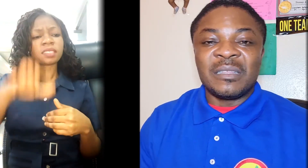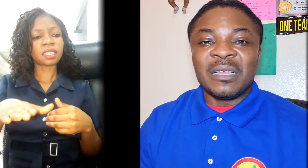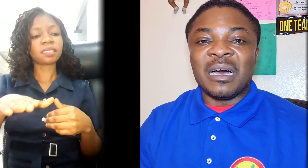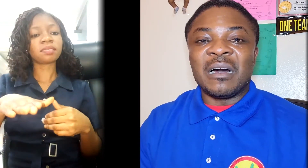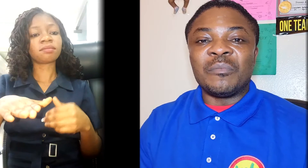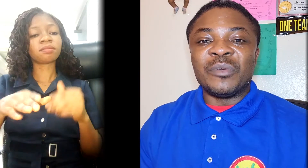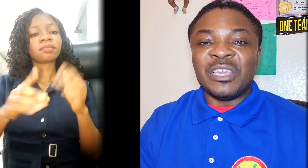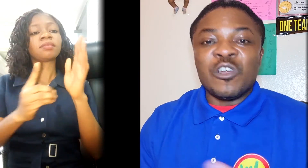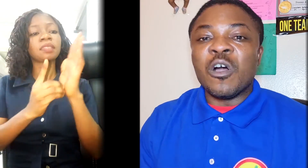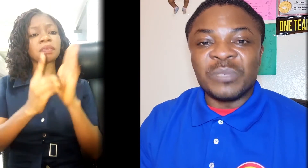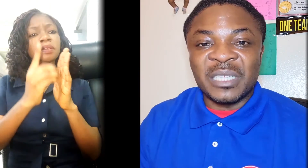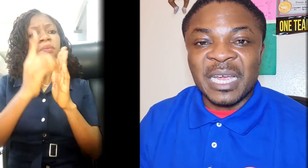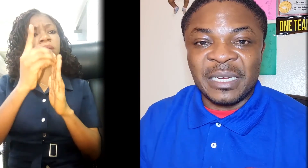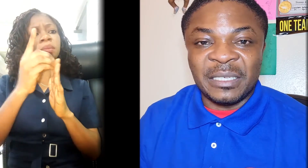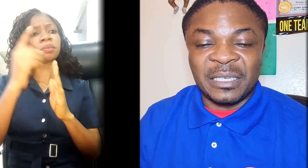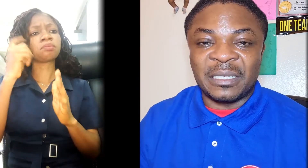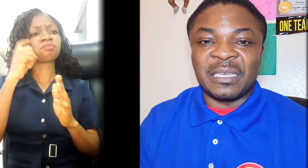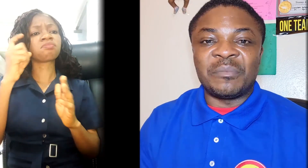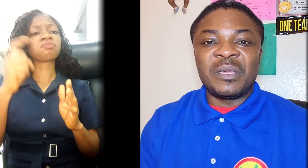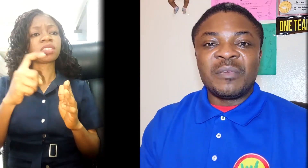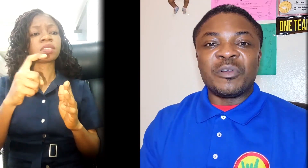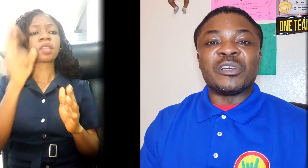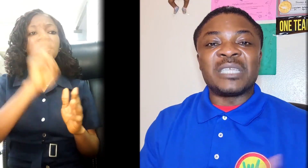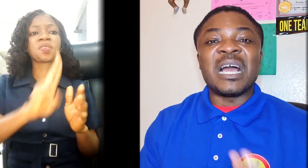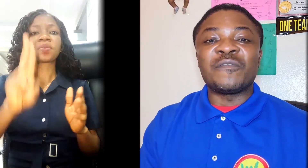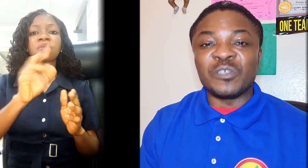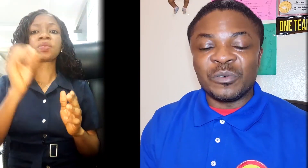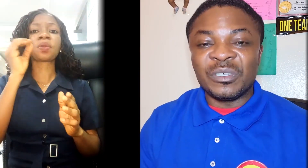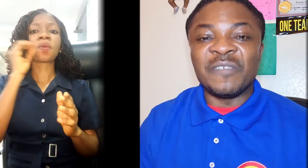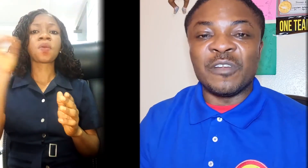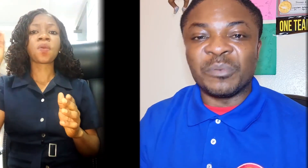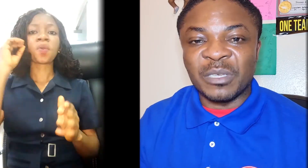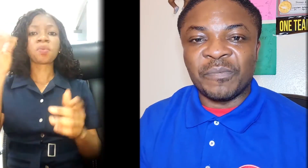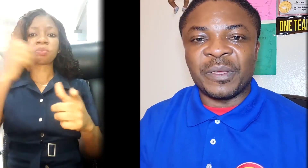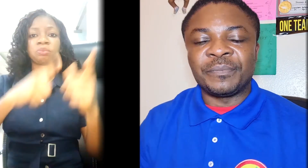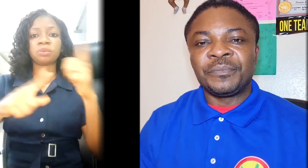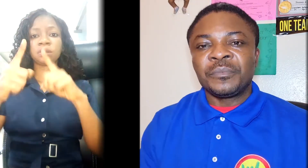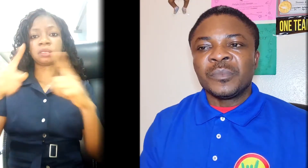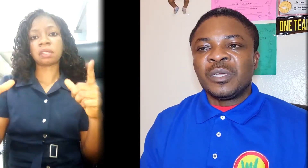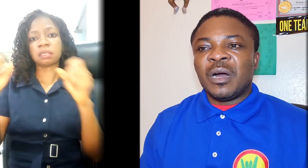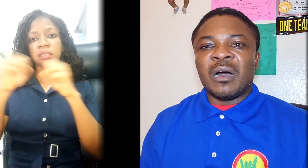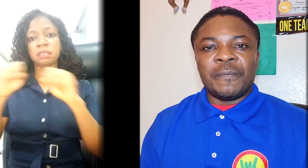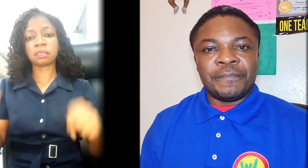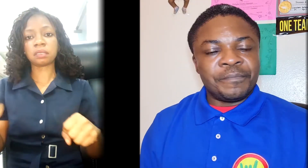themselves in home signing system because they have to develop something.